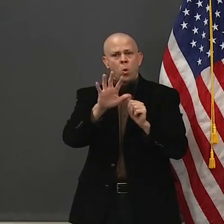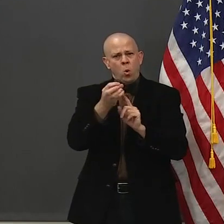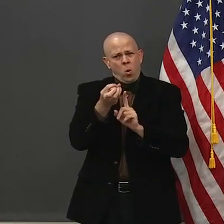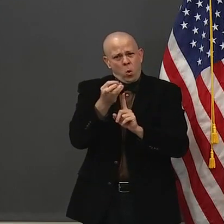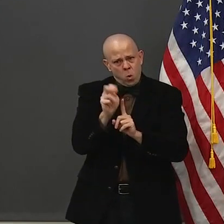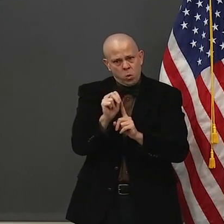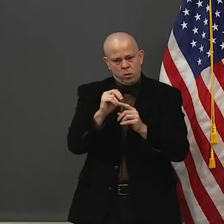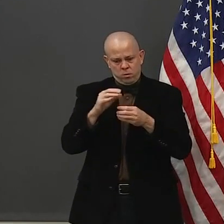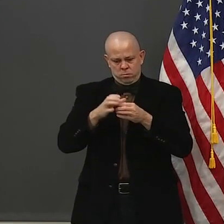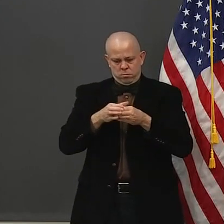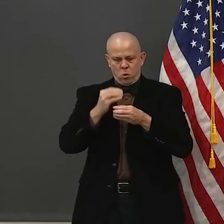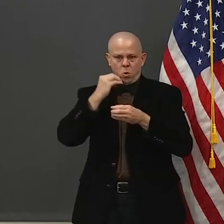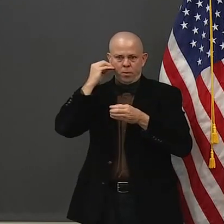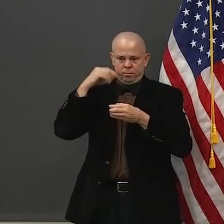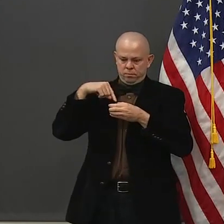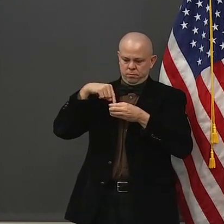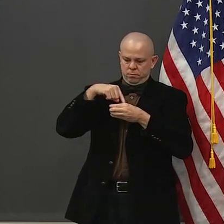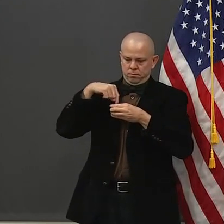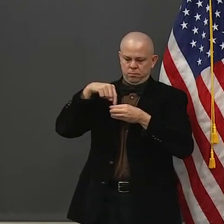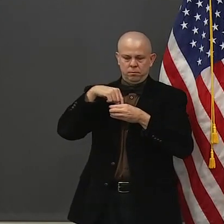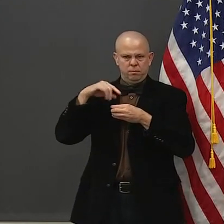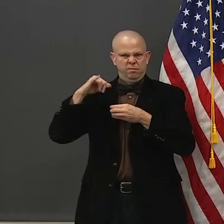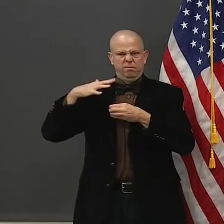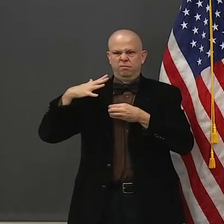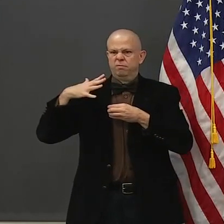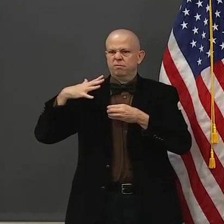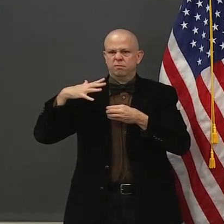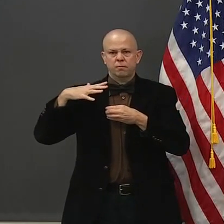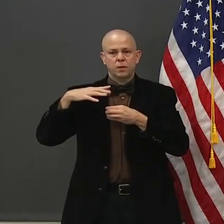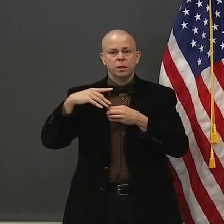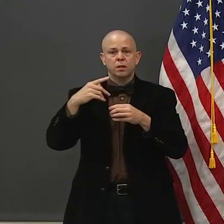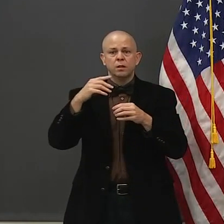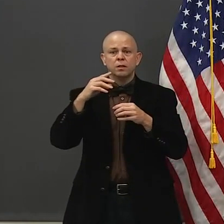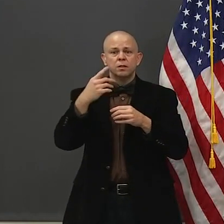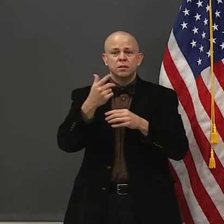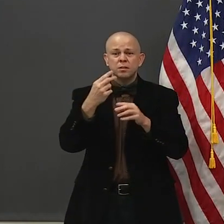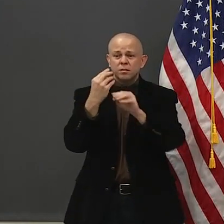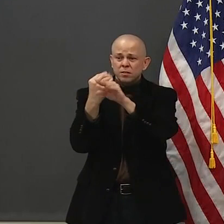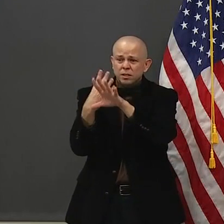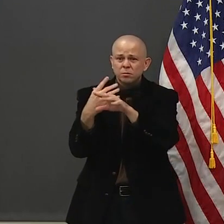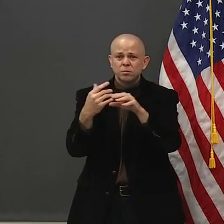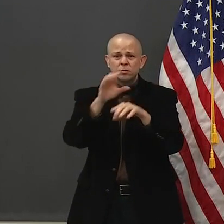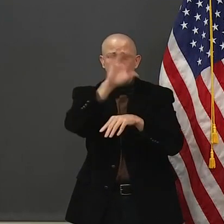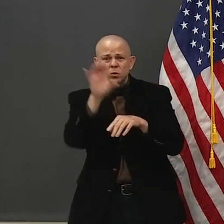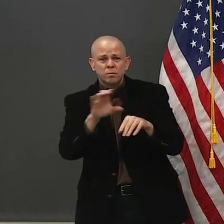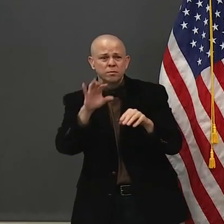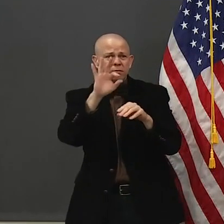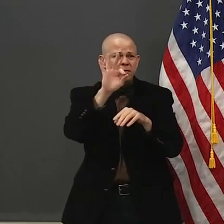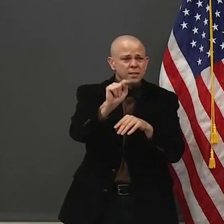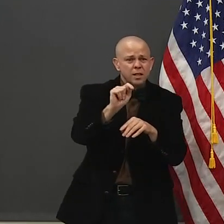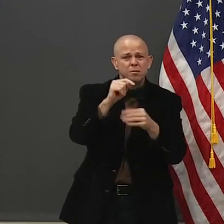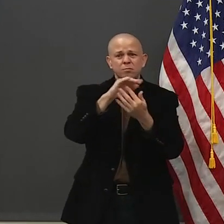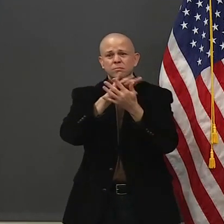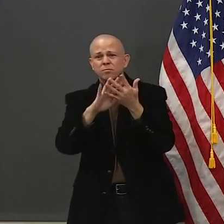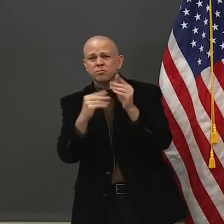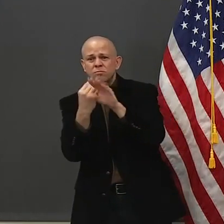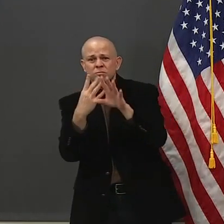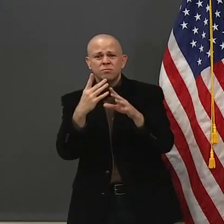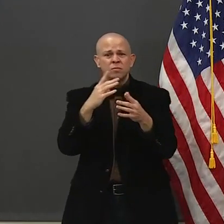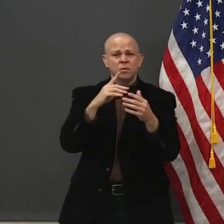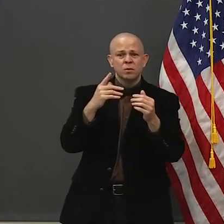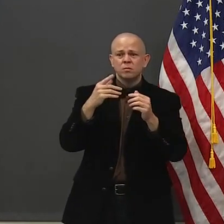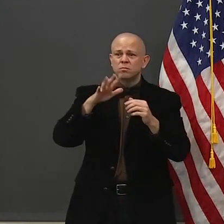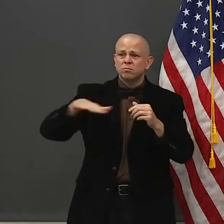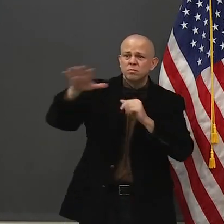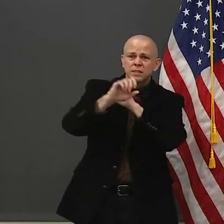ideally from their own home, and turn on FaceTime or other means to celebrate with your friends across the state or across the country rather than gathering